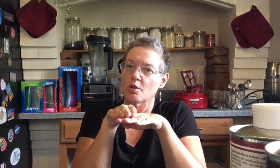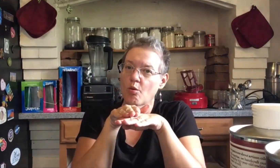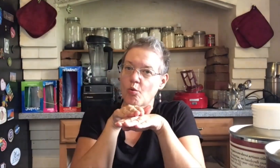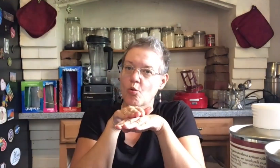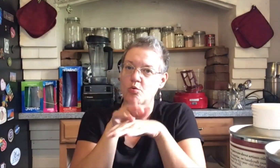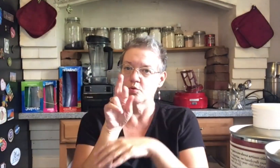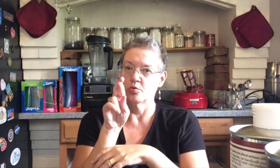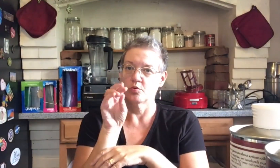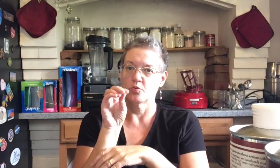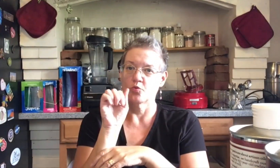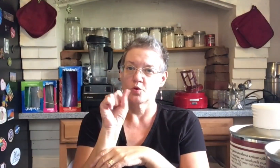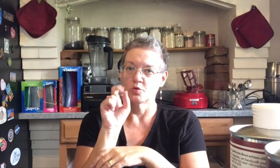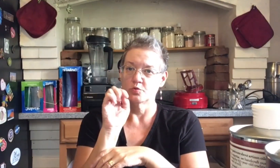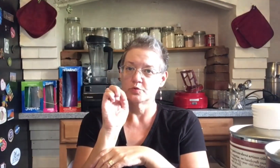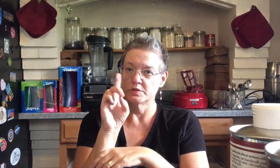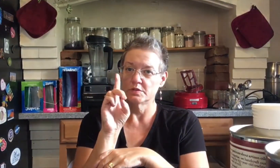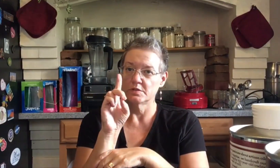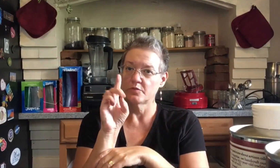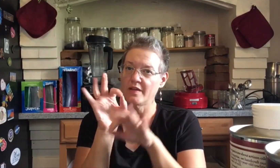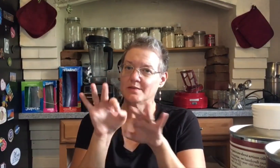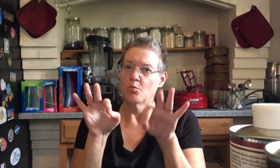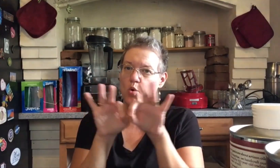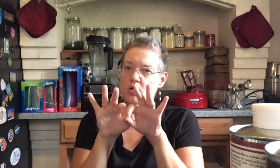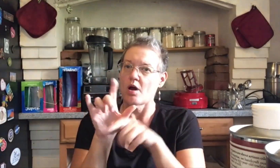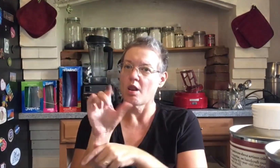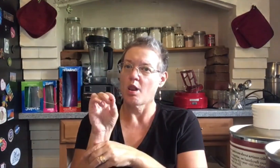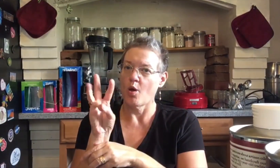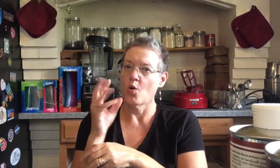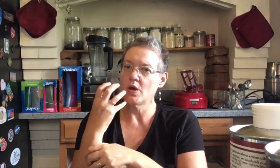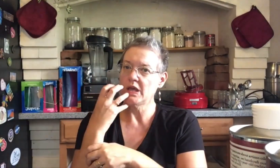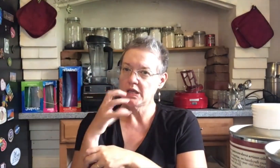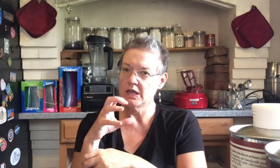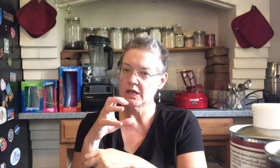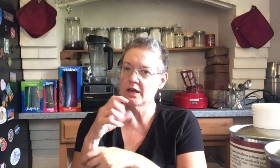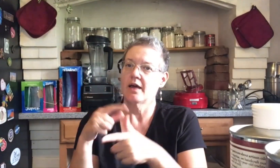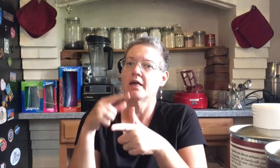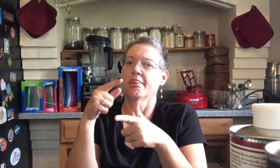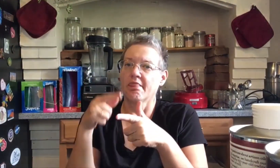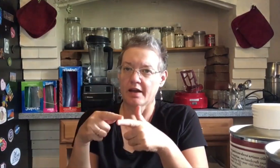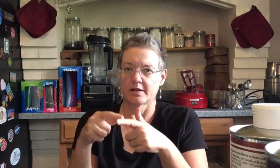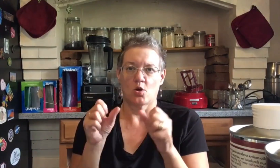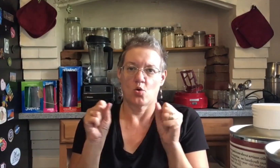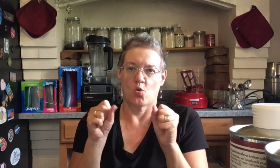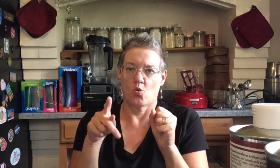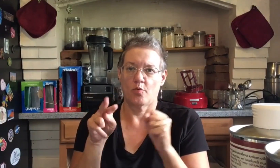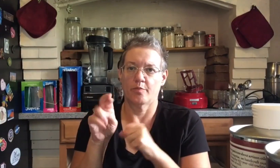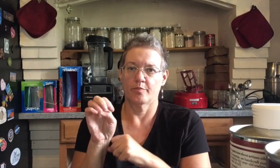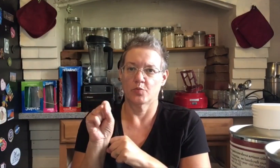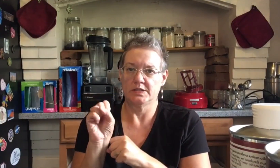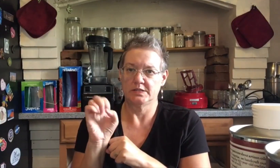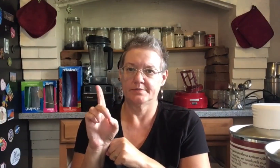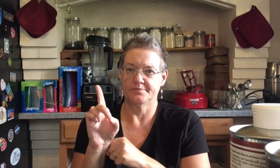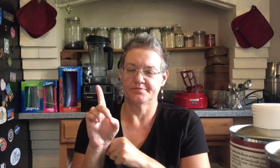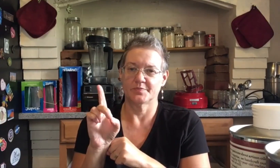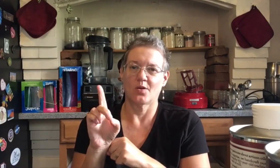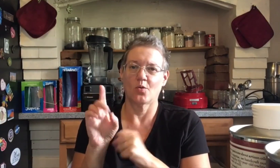First, these are slow roasted. That's important, at low heat. Then they're cold pressed